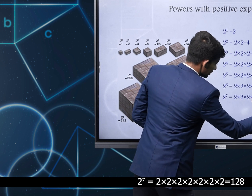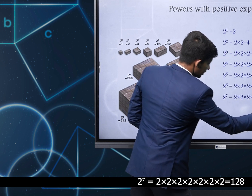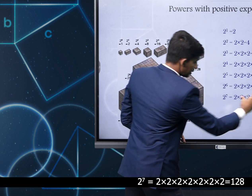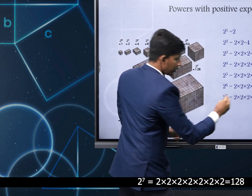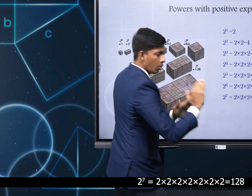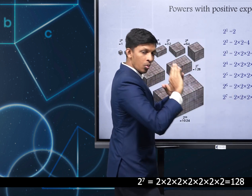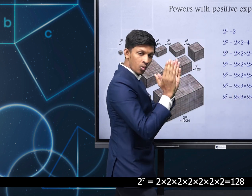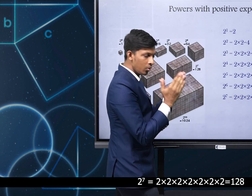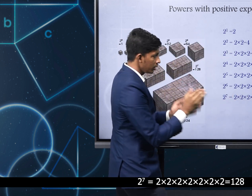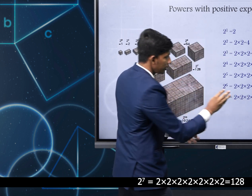to 128.